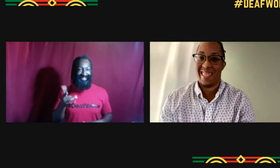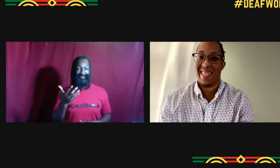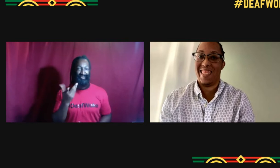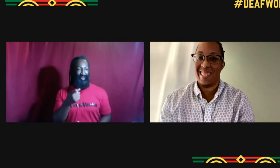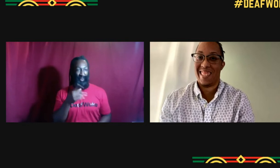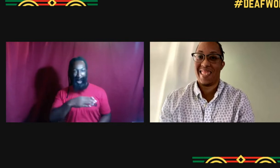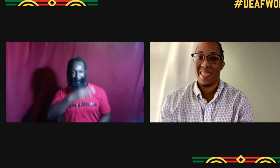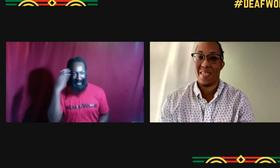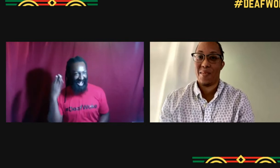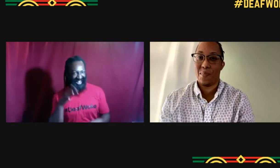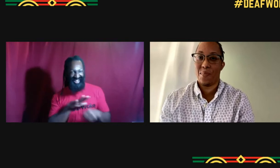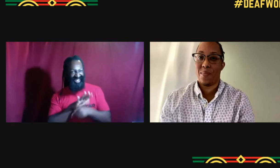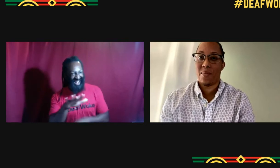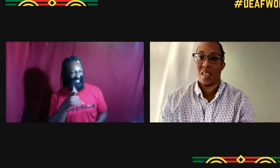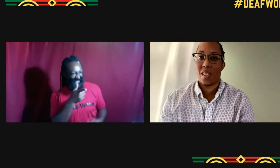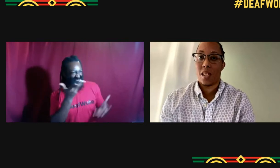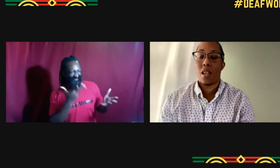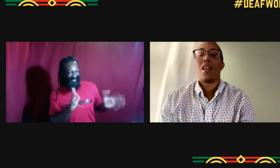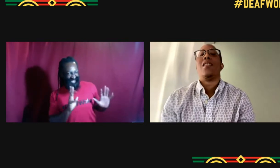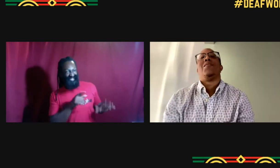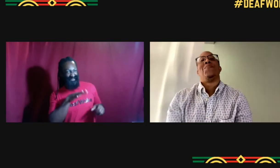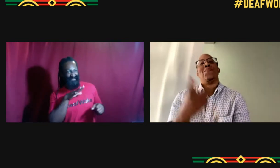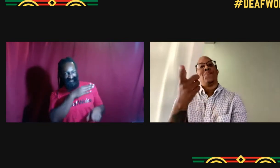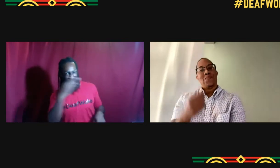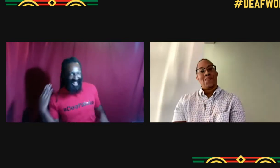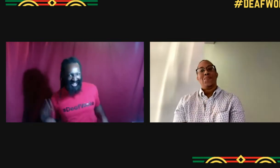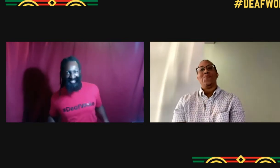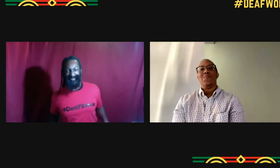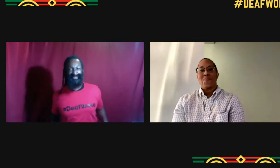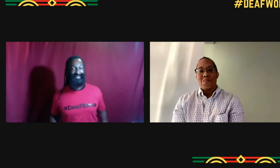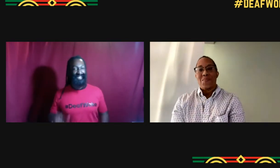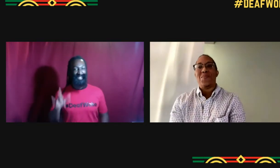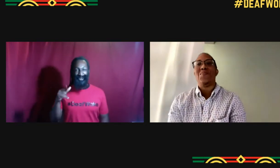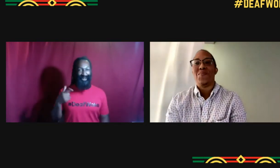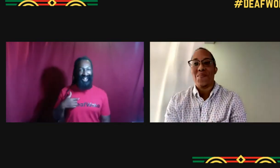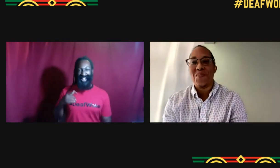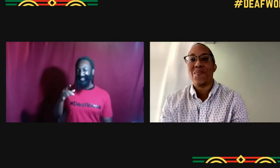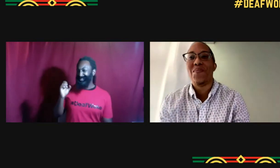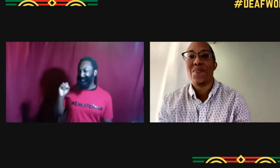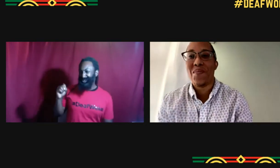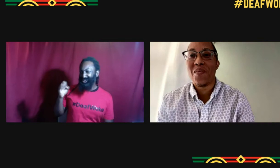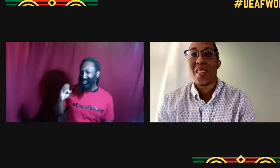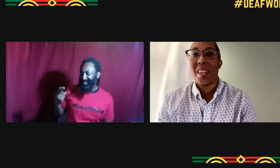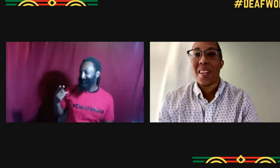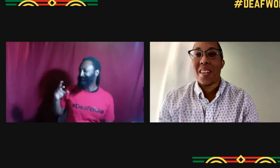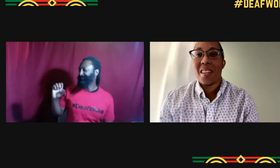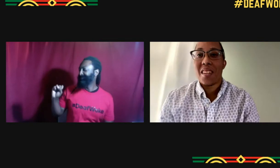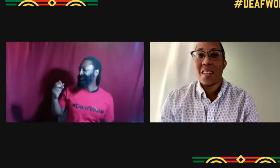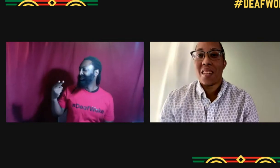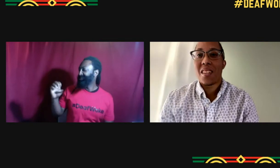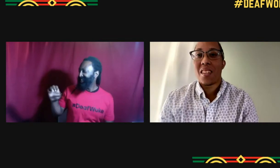trans enough. Yeah. You're black enough, you know? Mm-hmm.